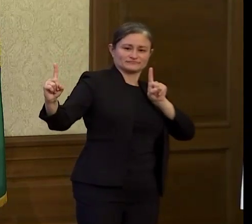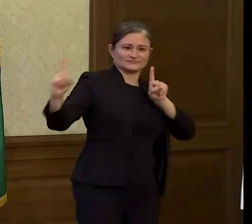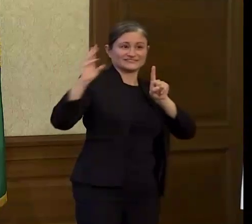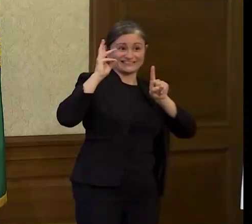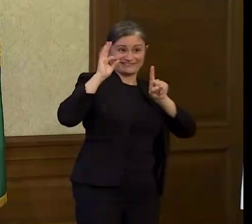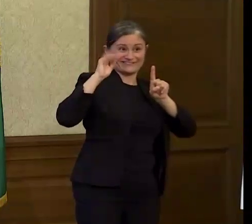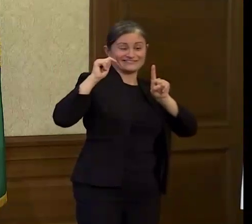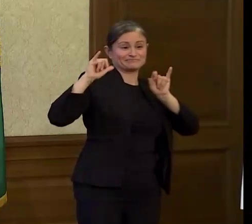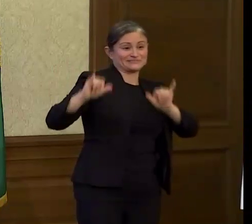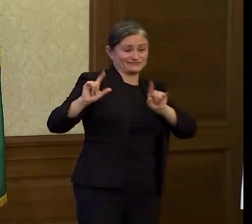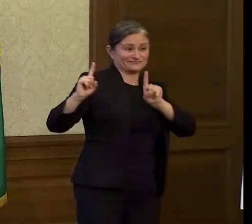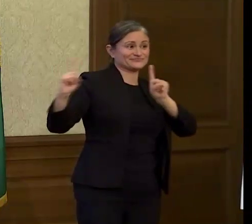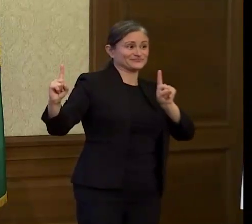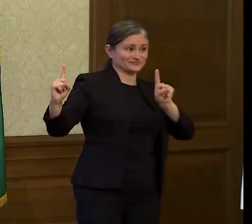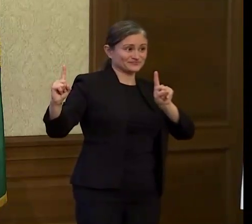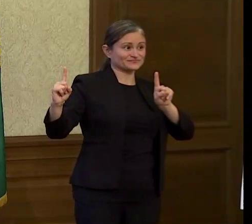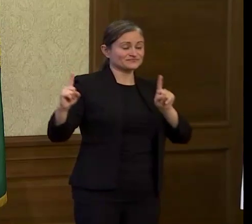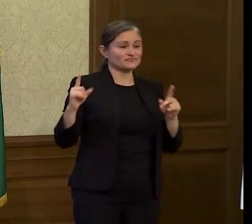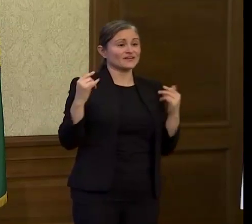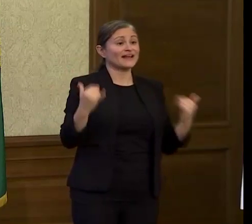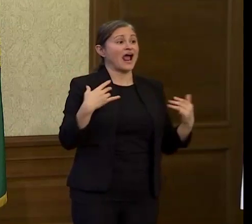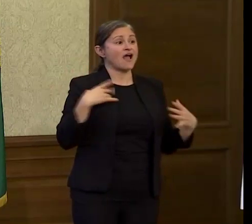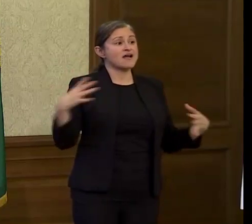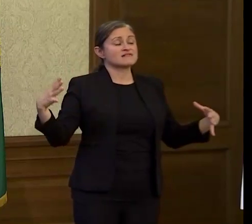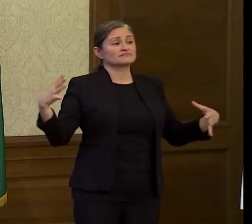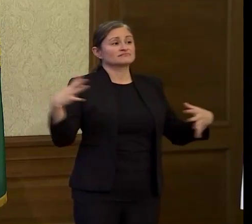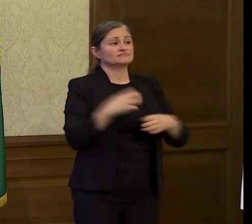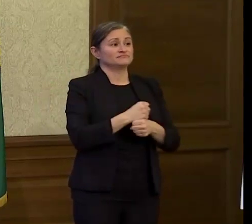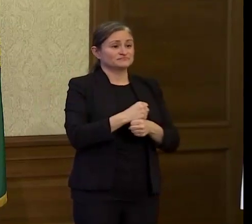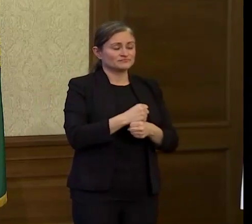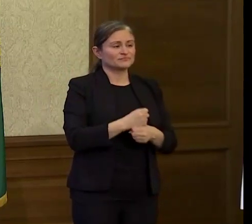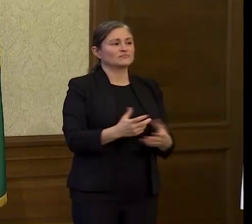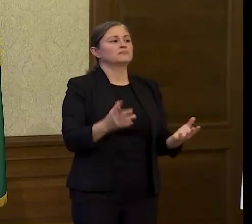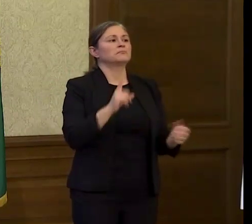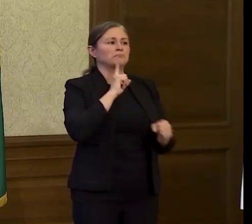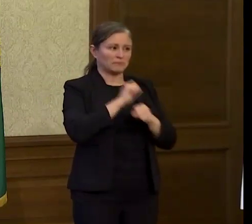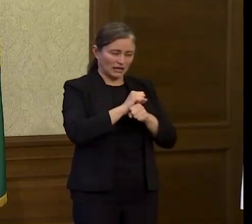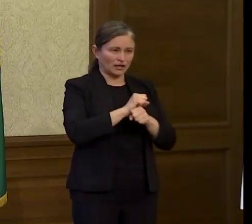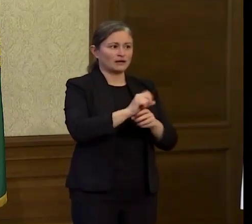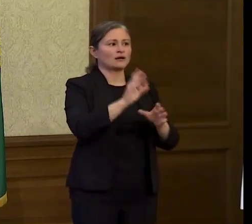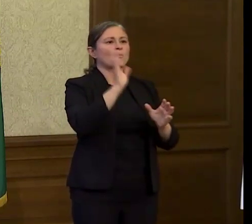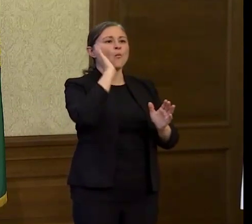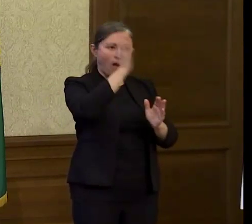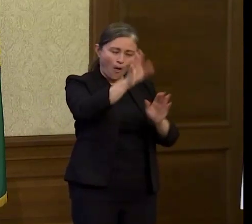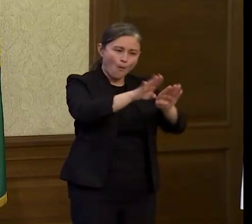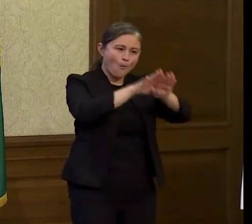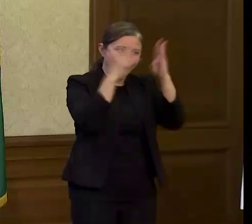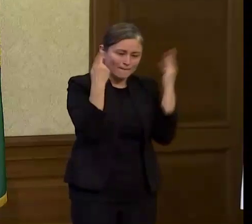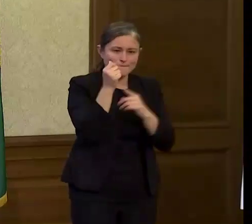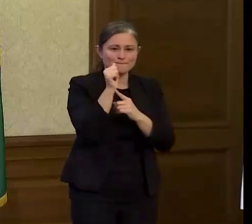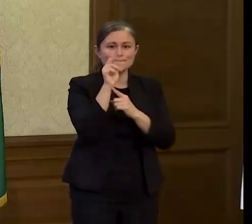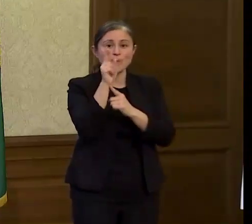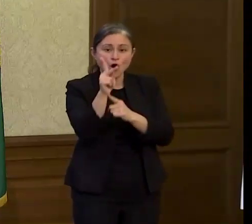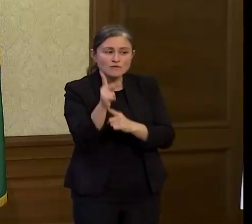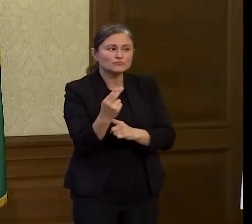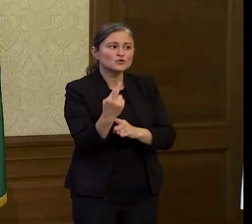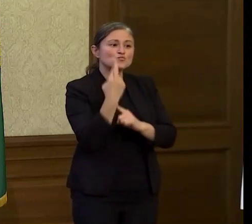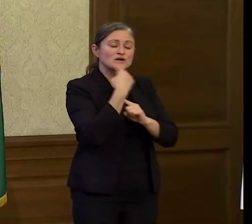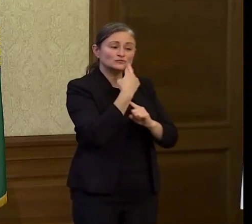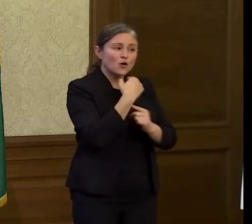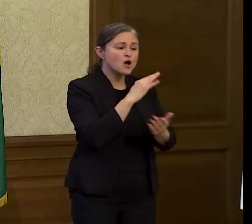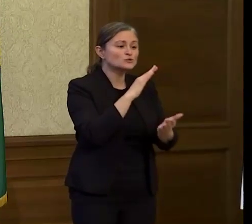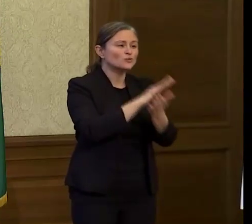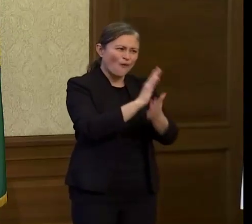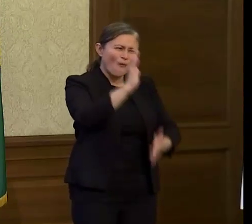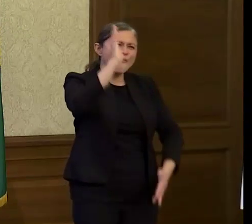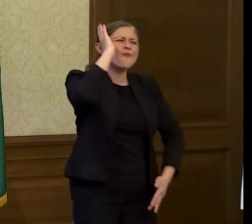So in summary, we are going to reopen our parks. We are going to reopen our restaurants. We are going to reopen our schools.